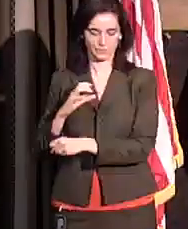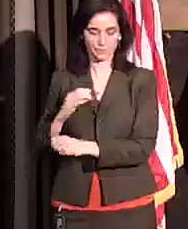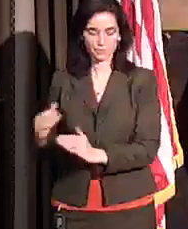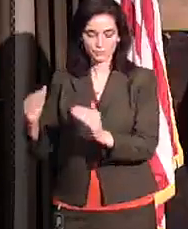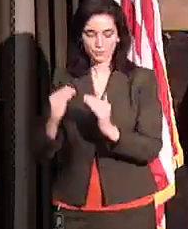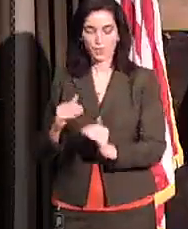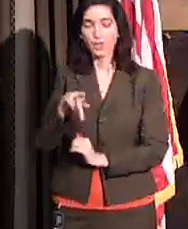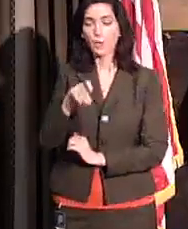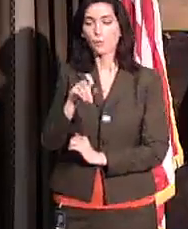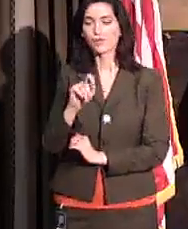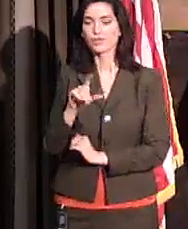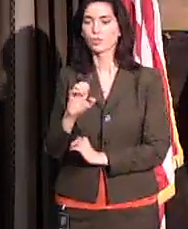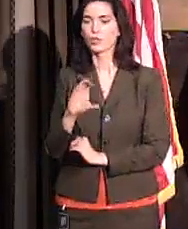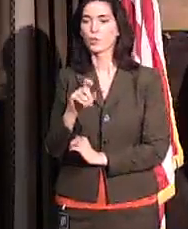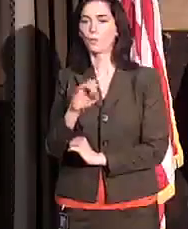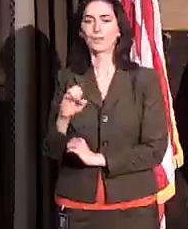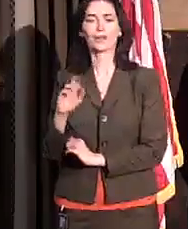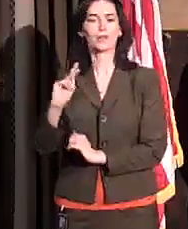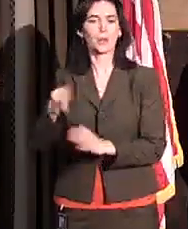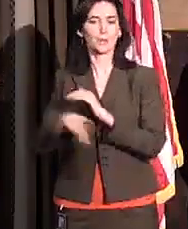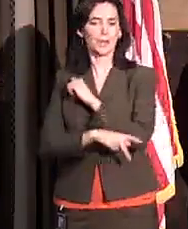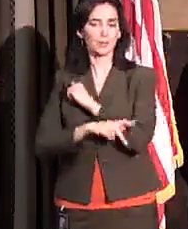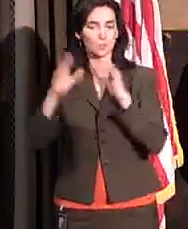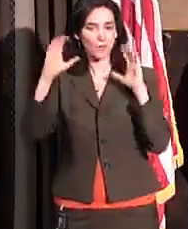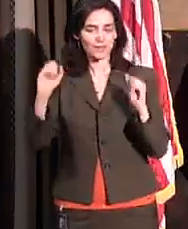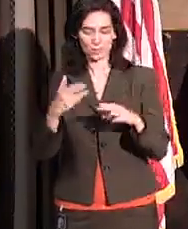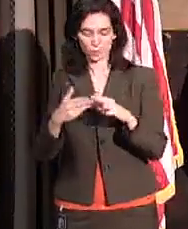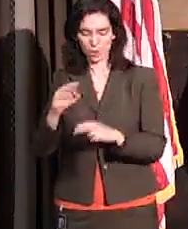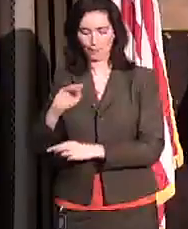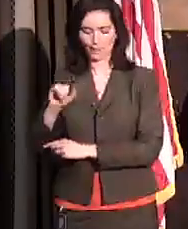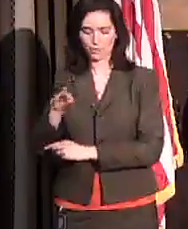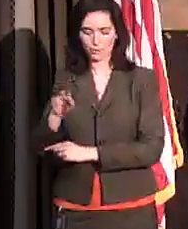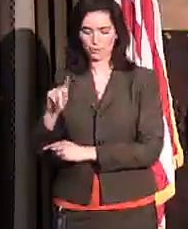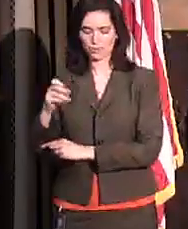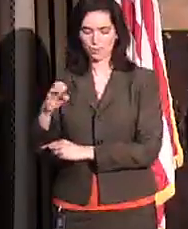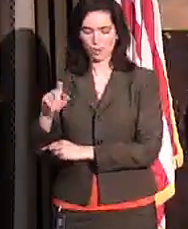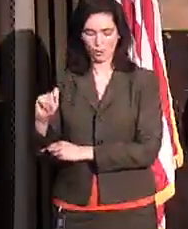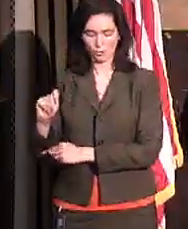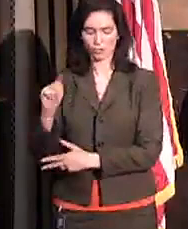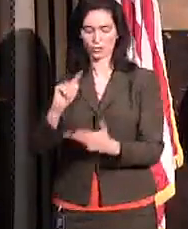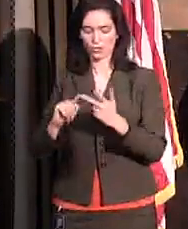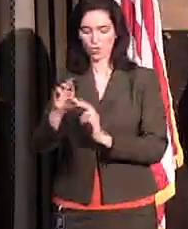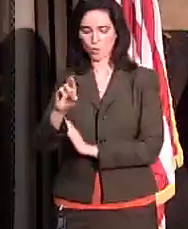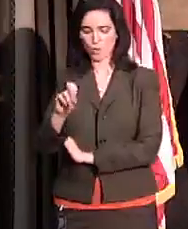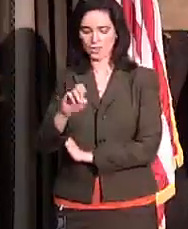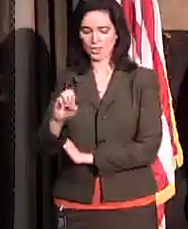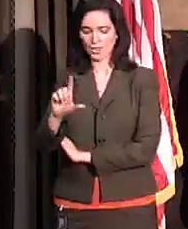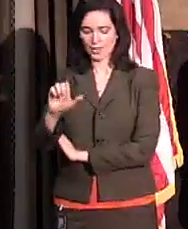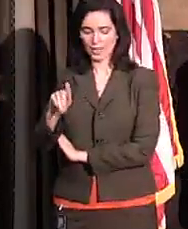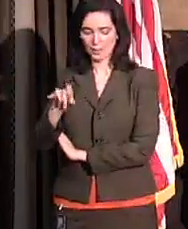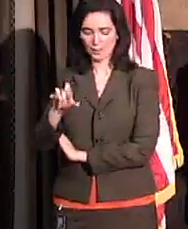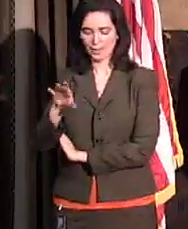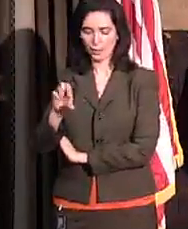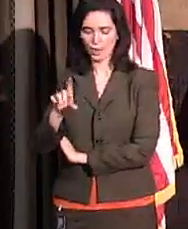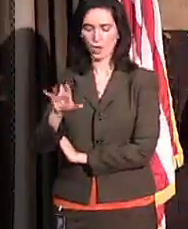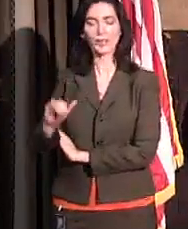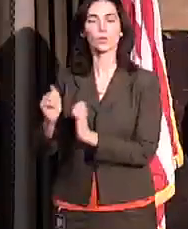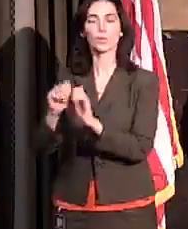Point Capee Parish President Major Tebow is here. Renee Laparolari with the Department of Transportation and